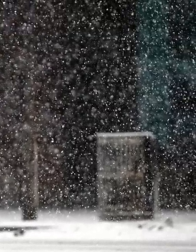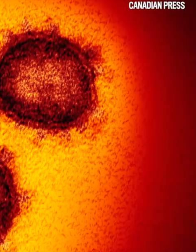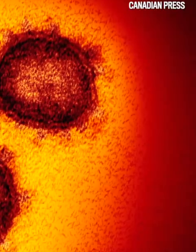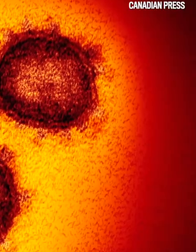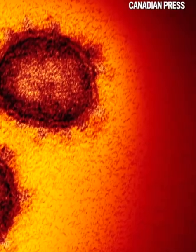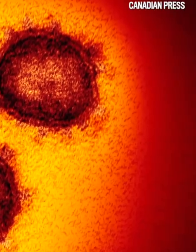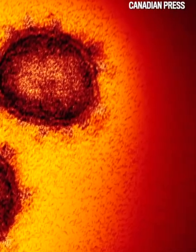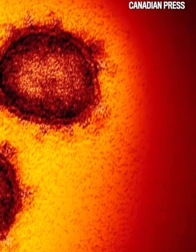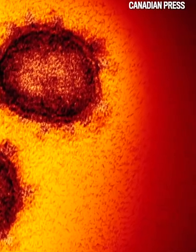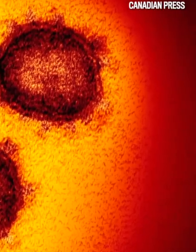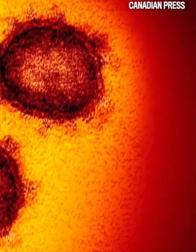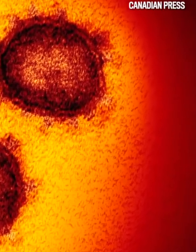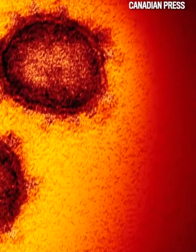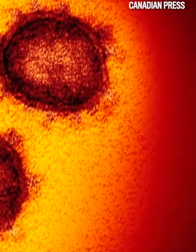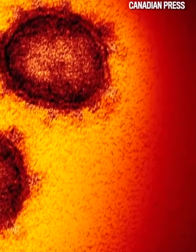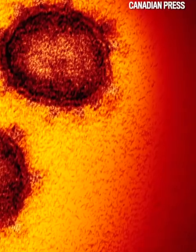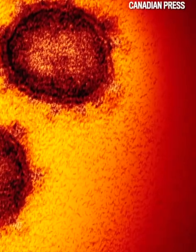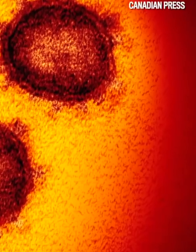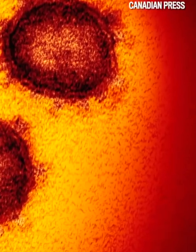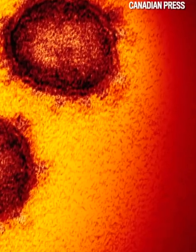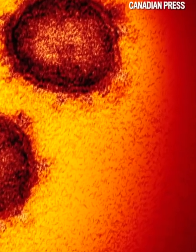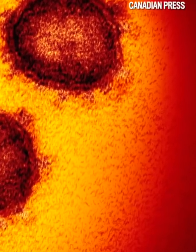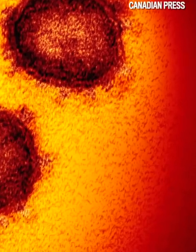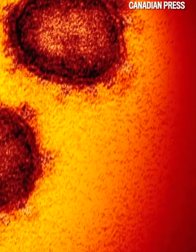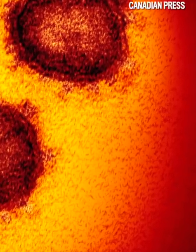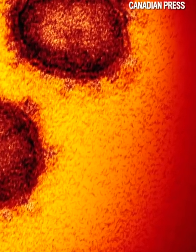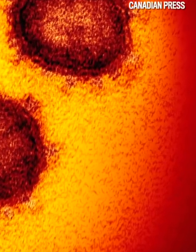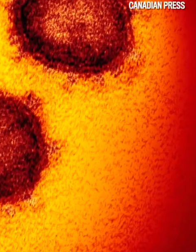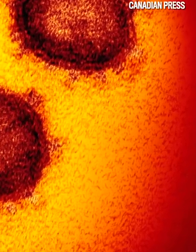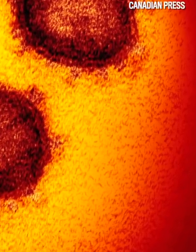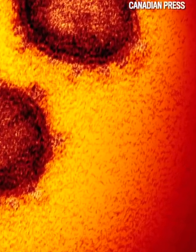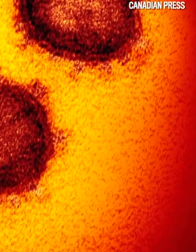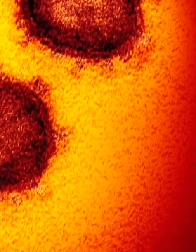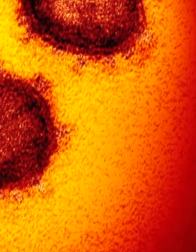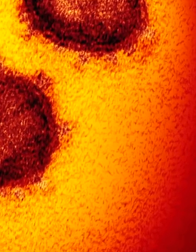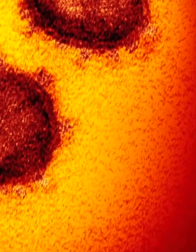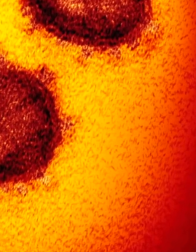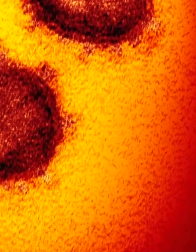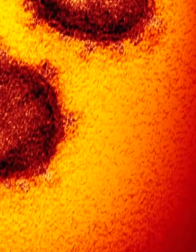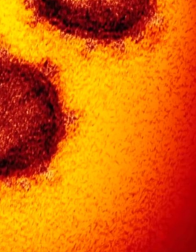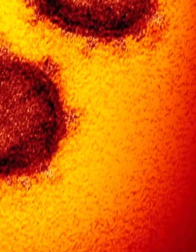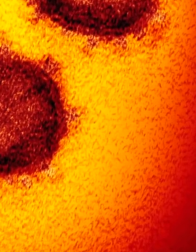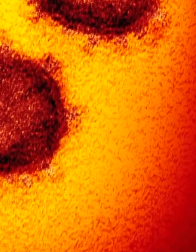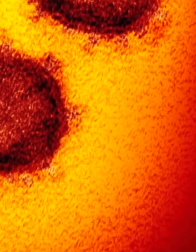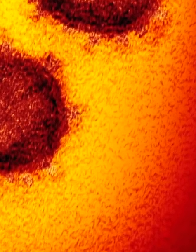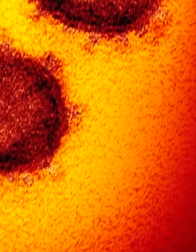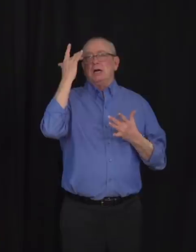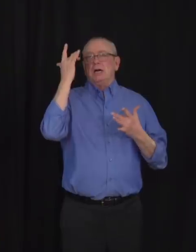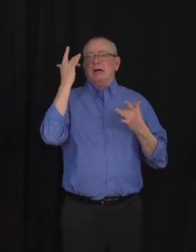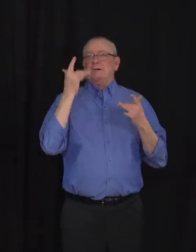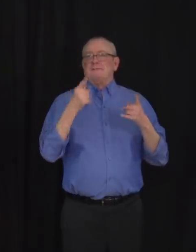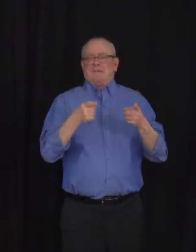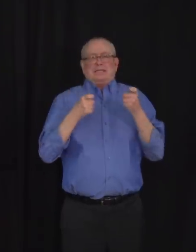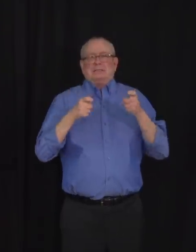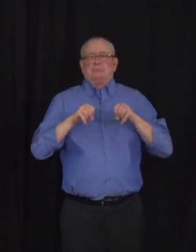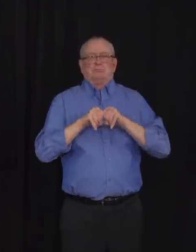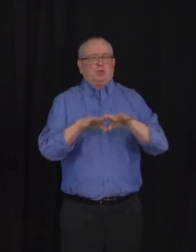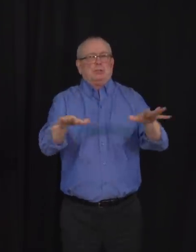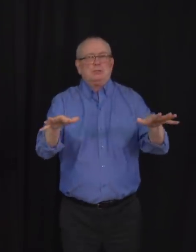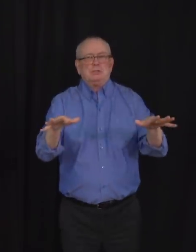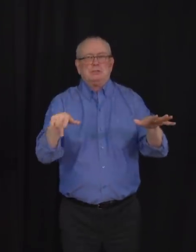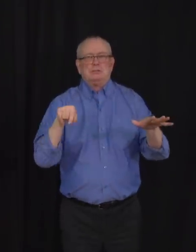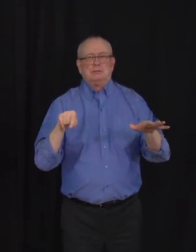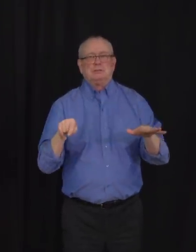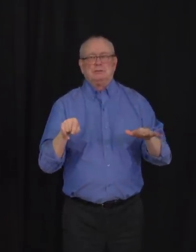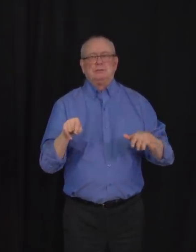new variants are of concern is because of their increased potential for spread. So when we're able to identify them, we can